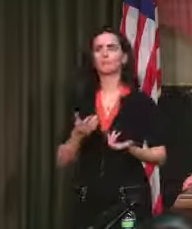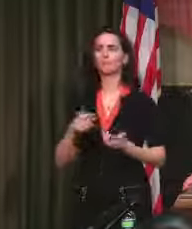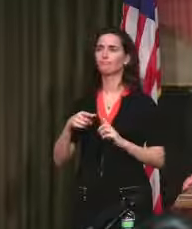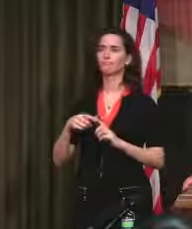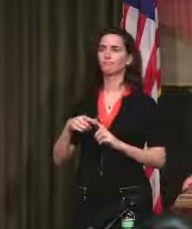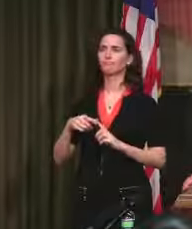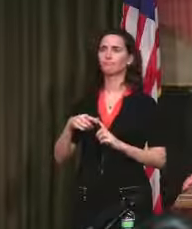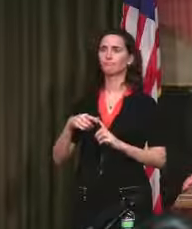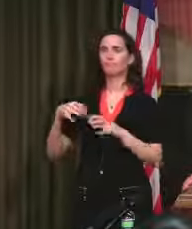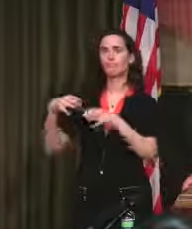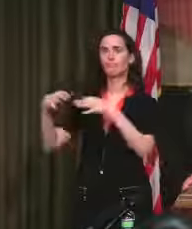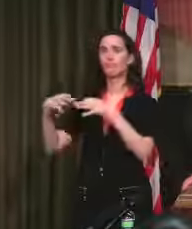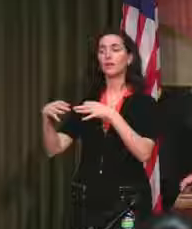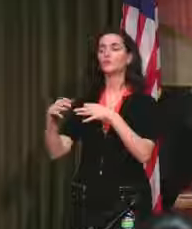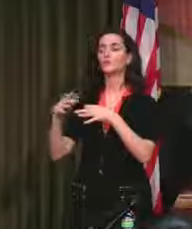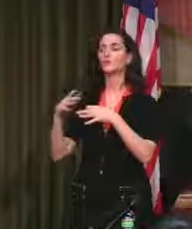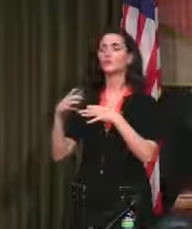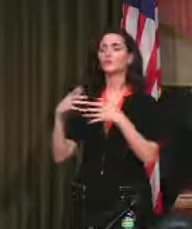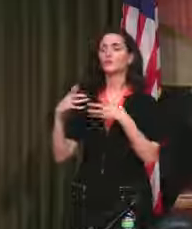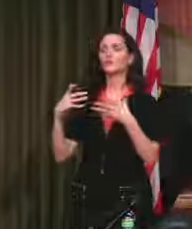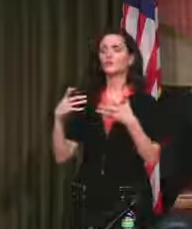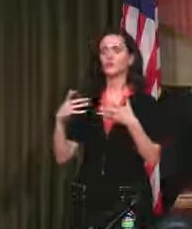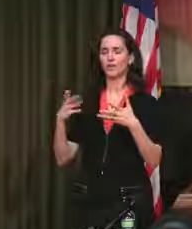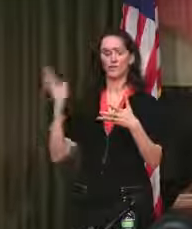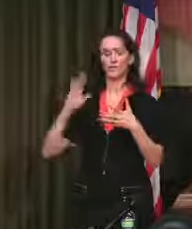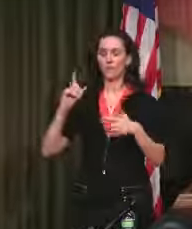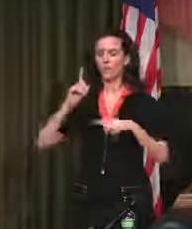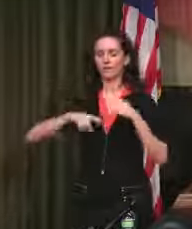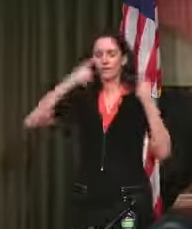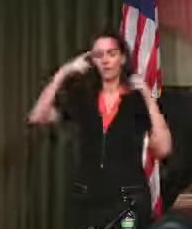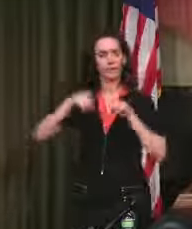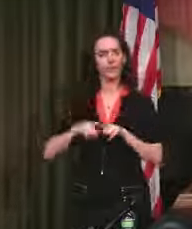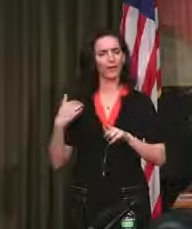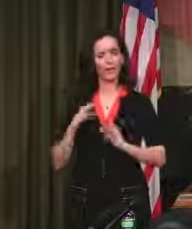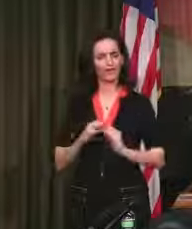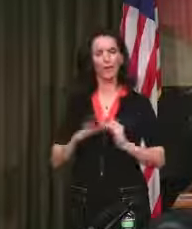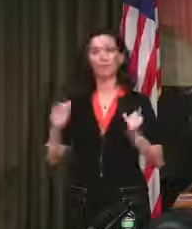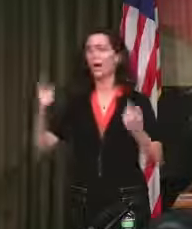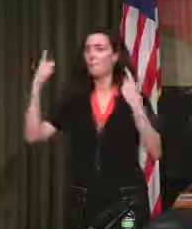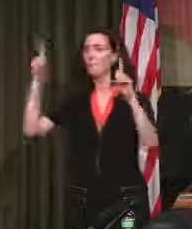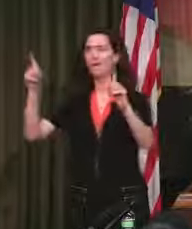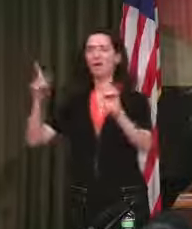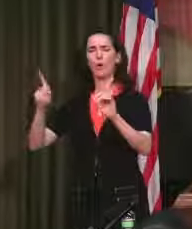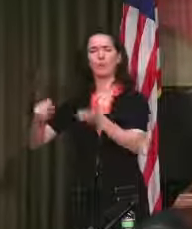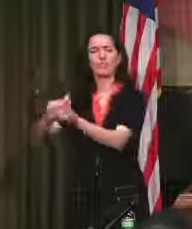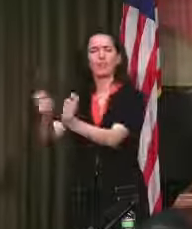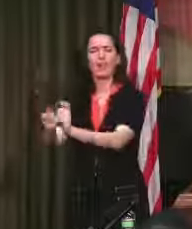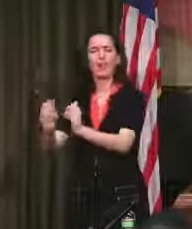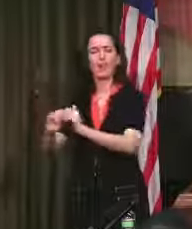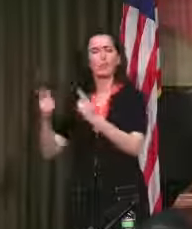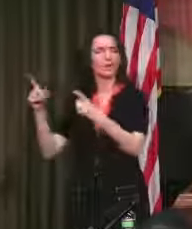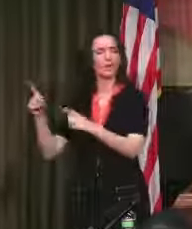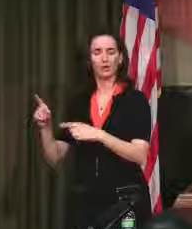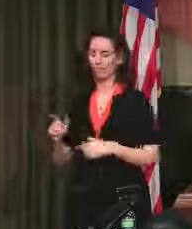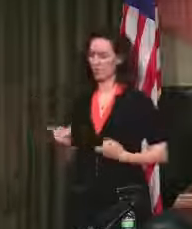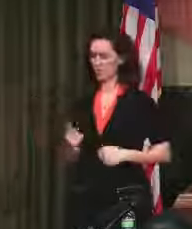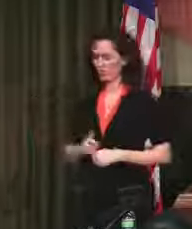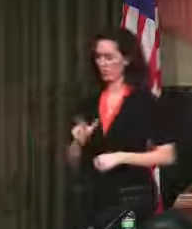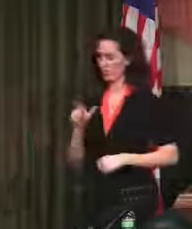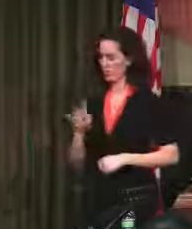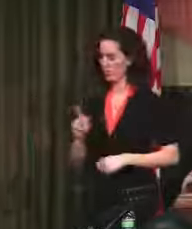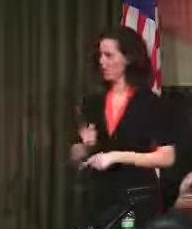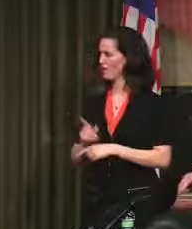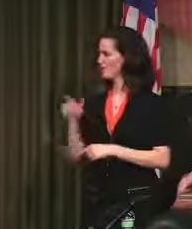make a deal reachable this year when it wasn't reachable in the last session? Are you willing to share that? What is today, the